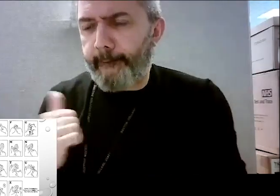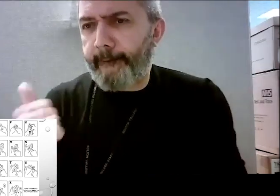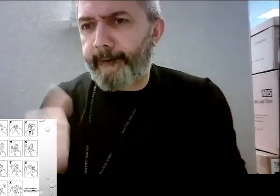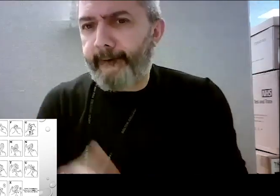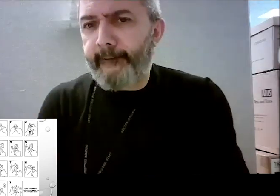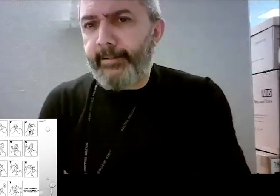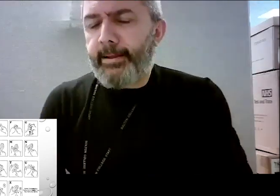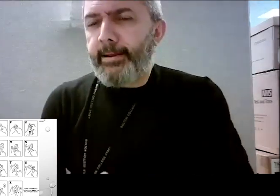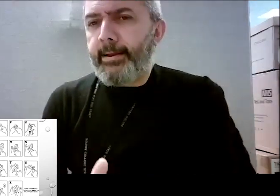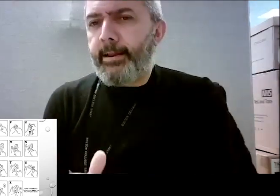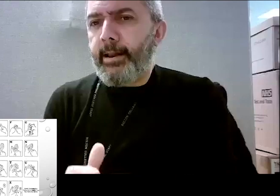Okay.